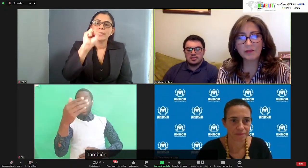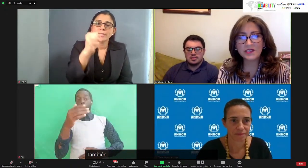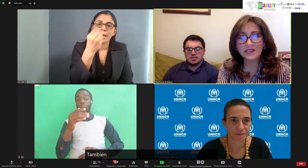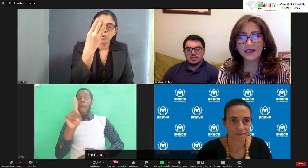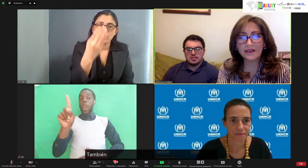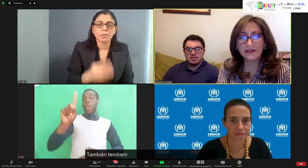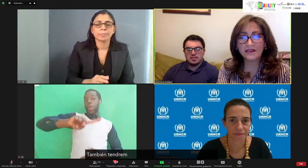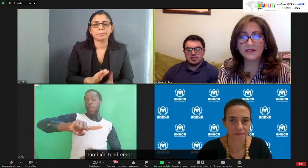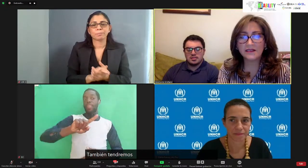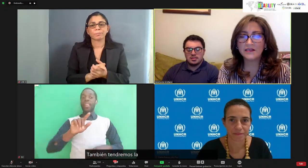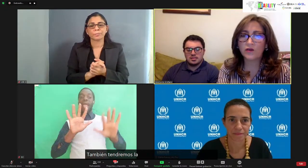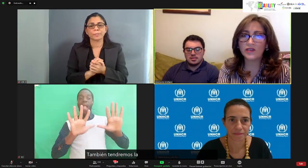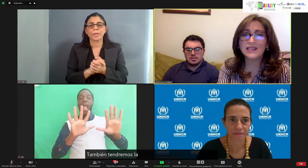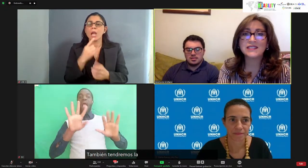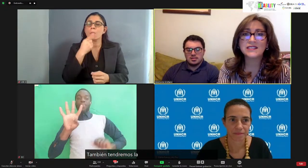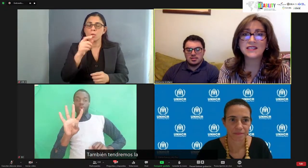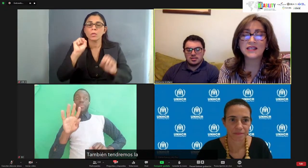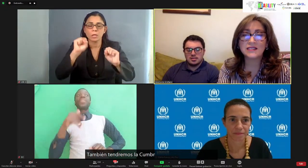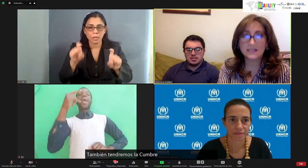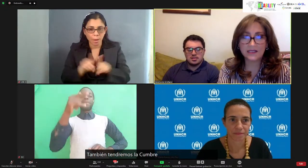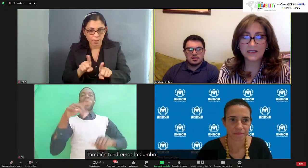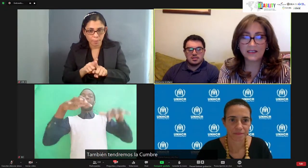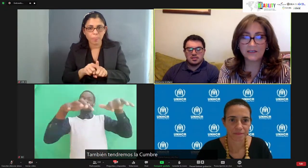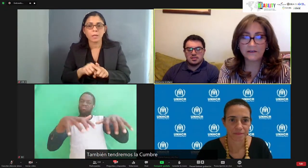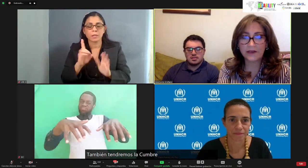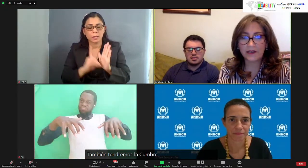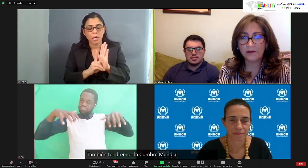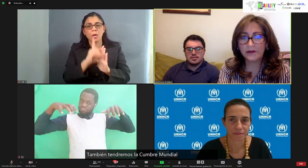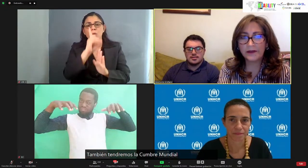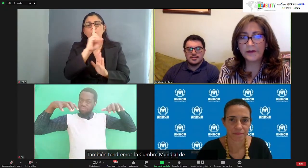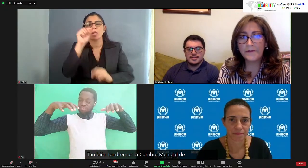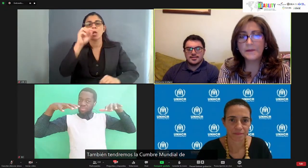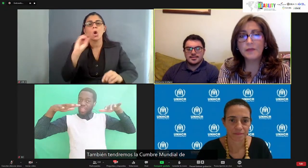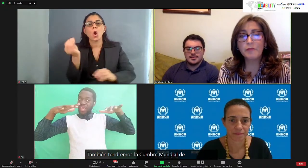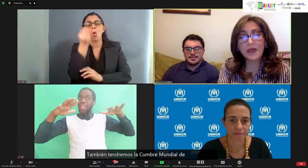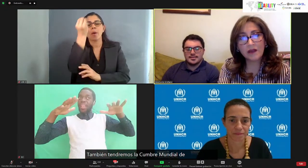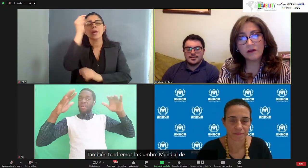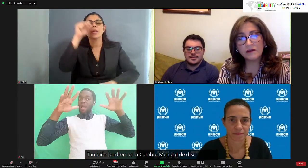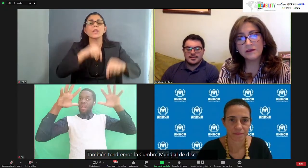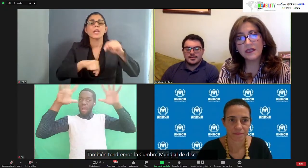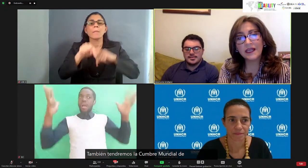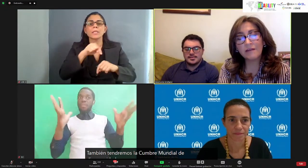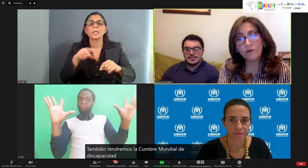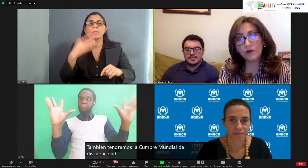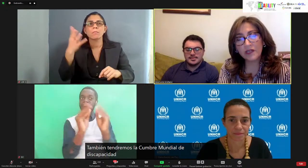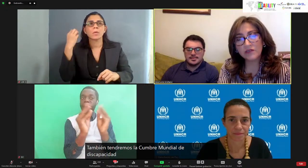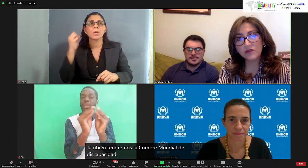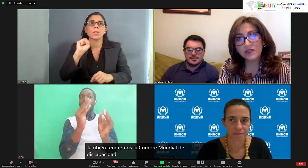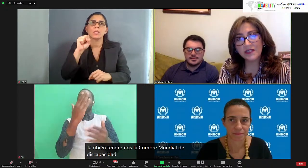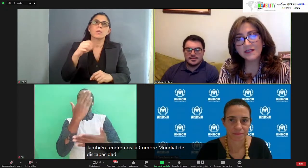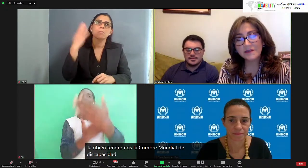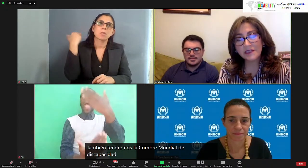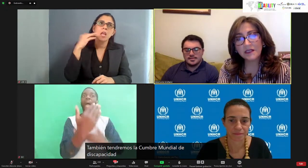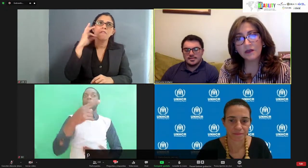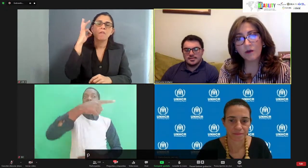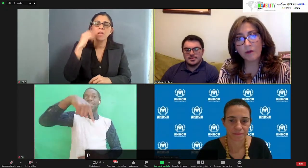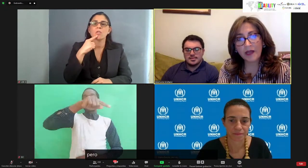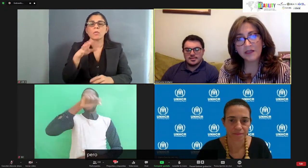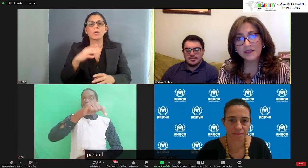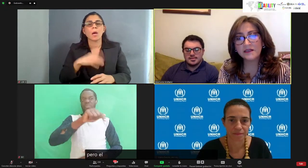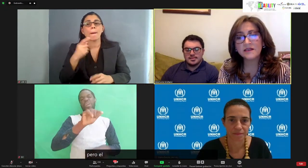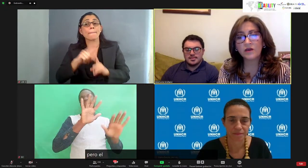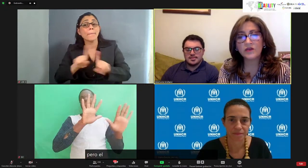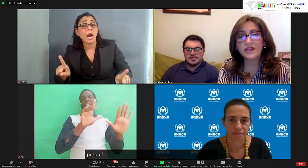monday 14th then we have the global disability summit and 16 17